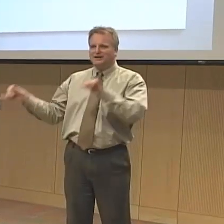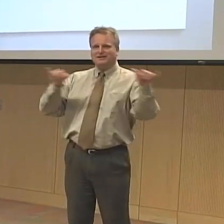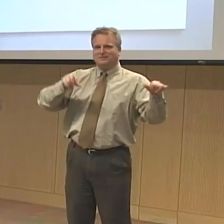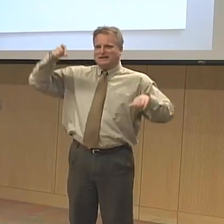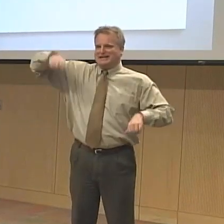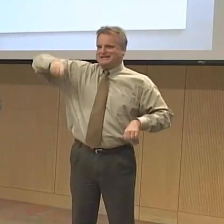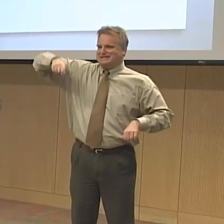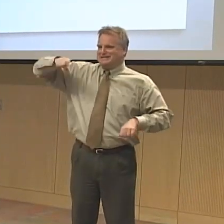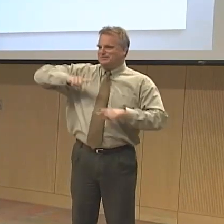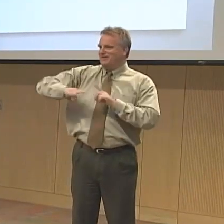new,